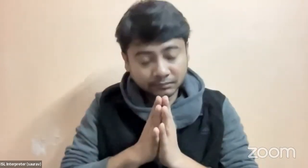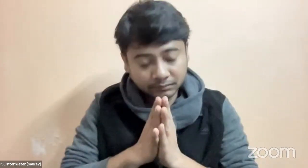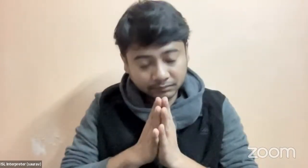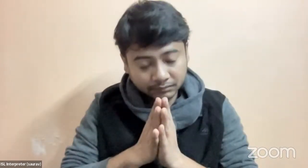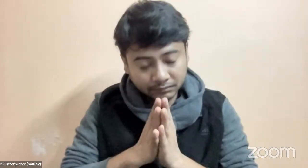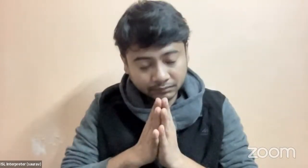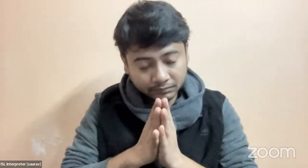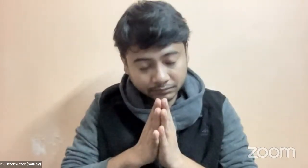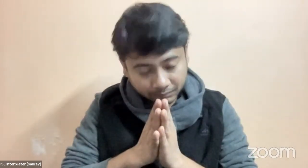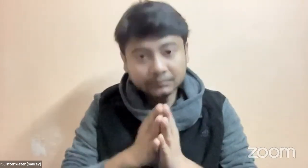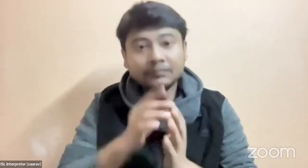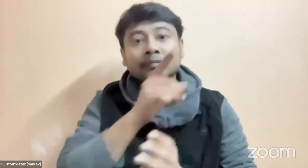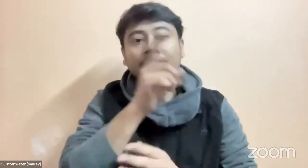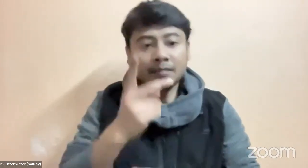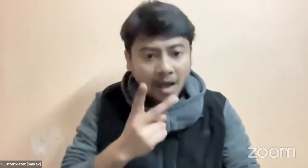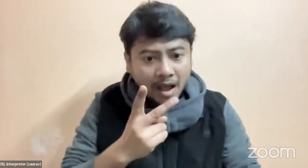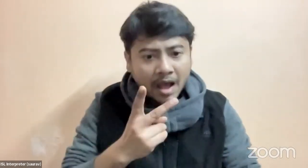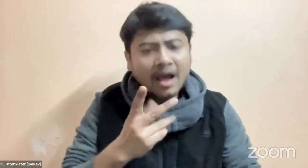liberated.